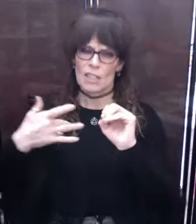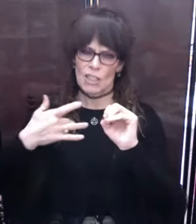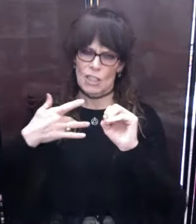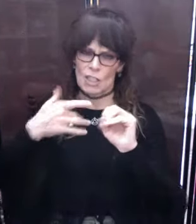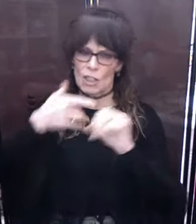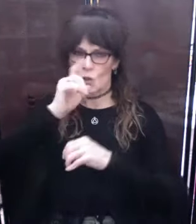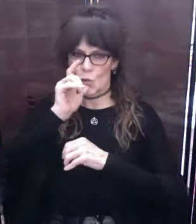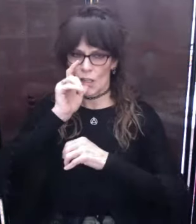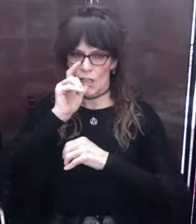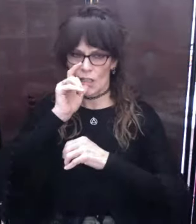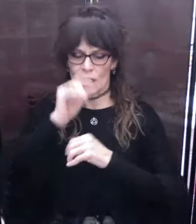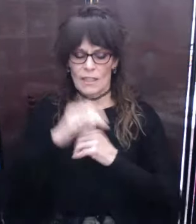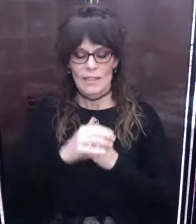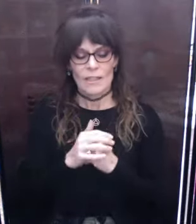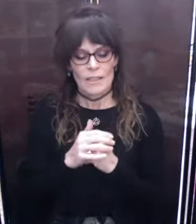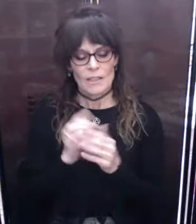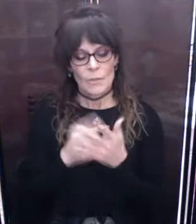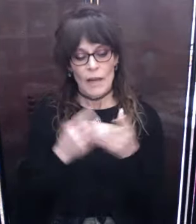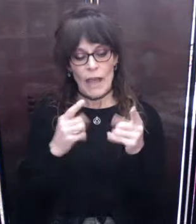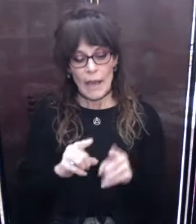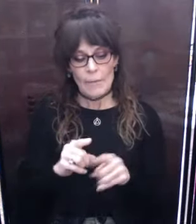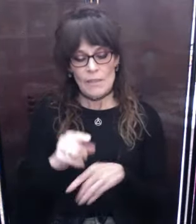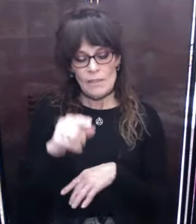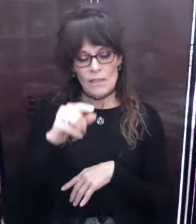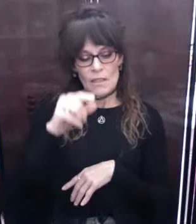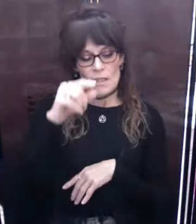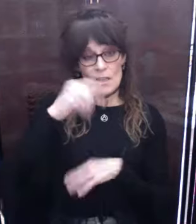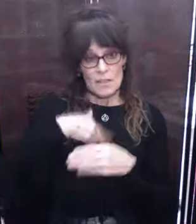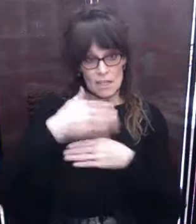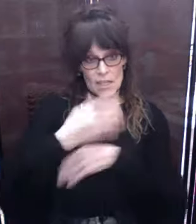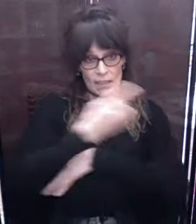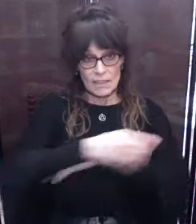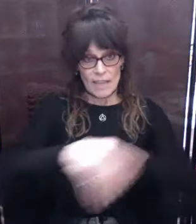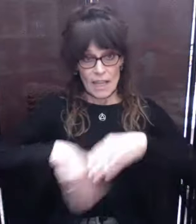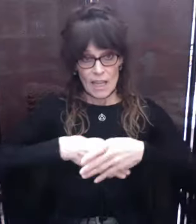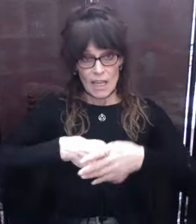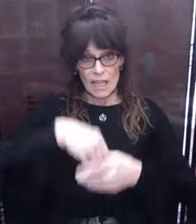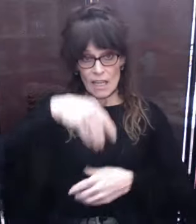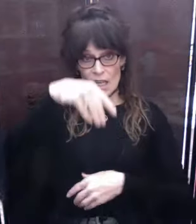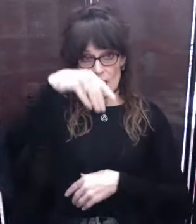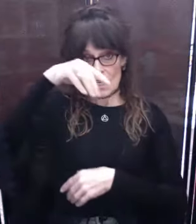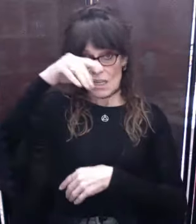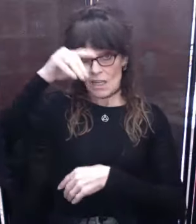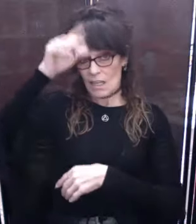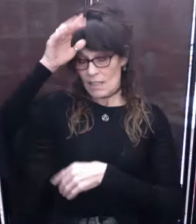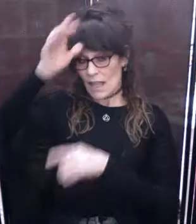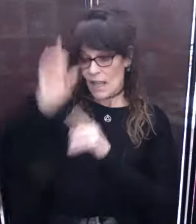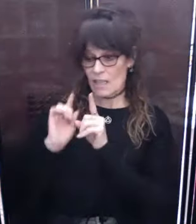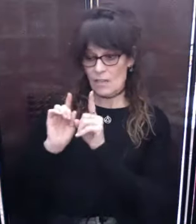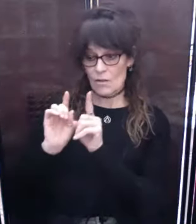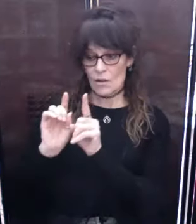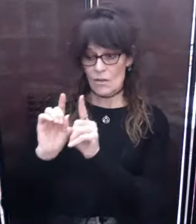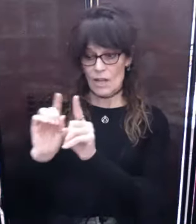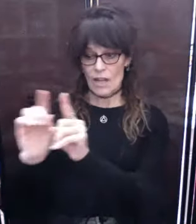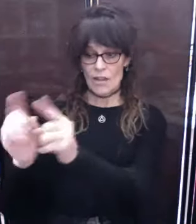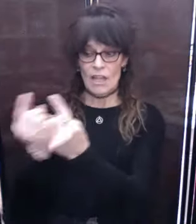And the next day, when her dad brings her up the aisle and pulls the veil back and he gives her a kiss and she turns to me,